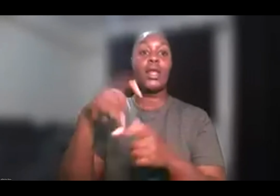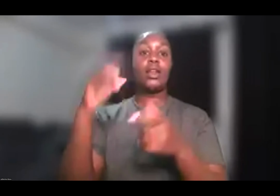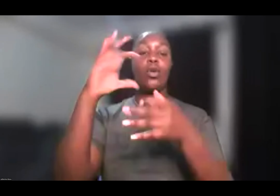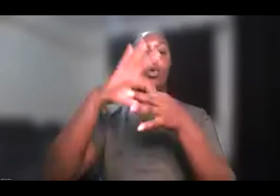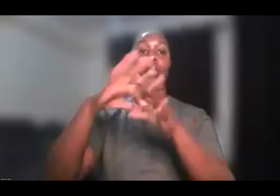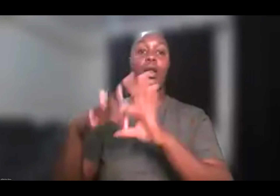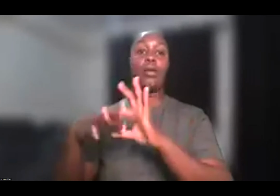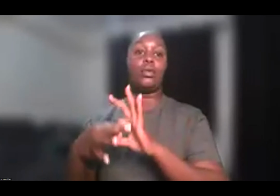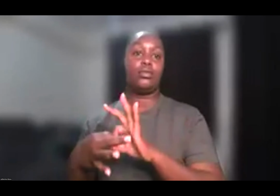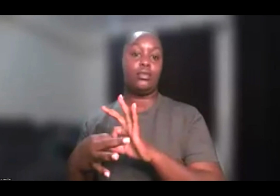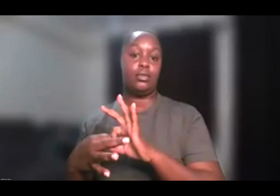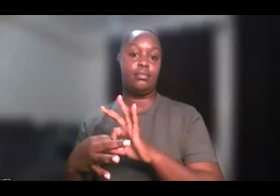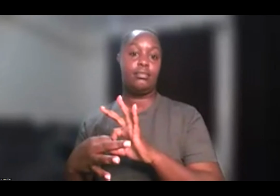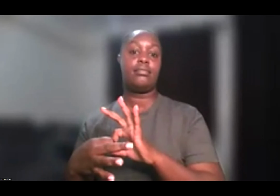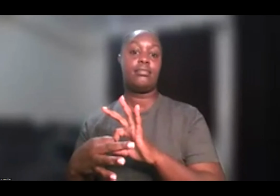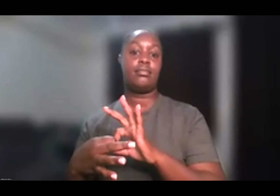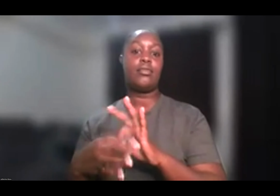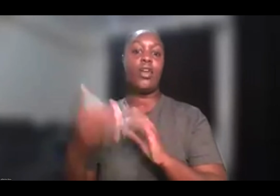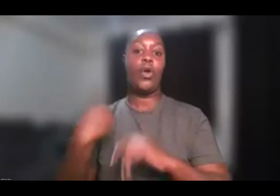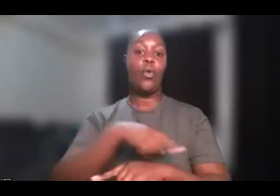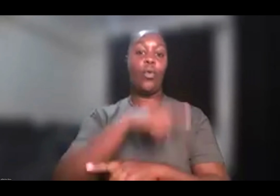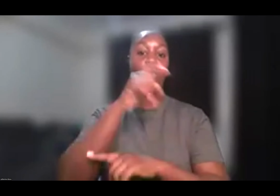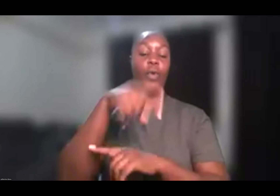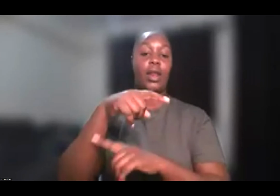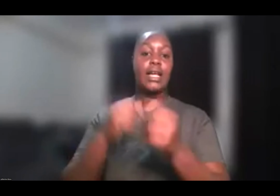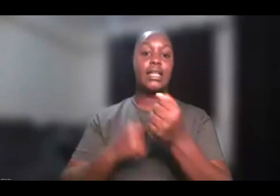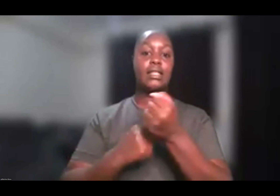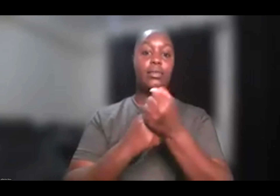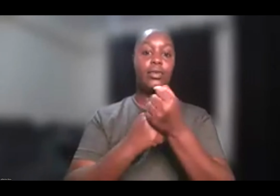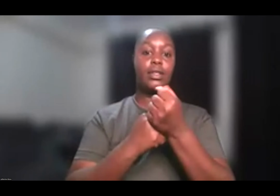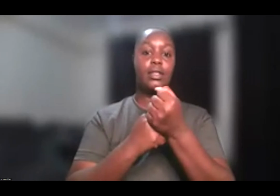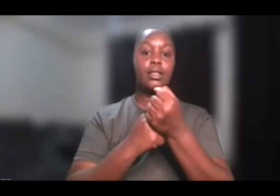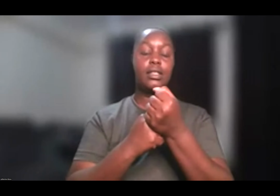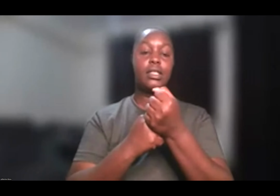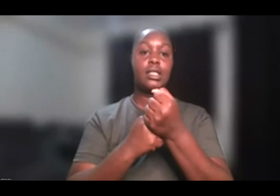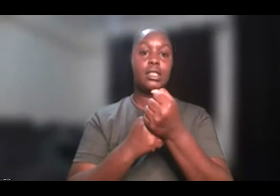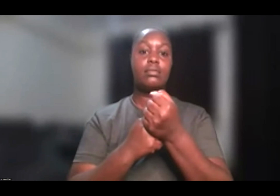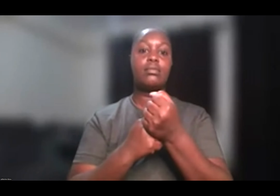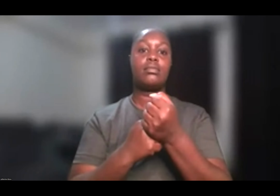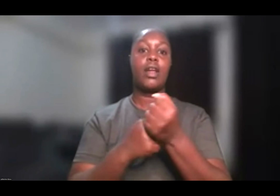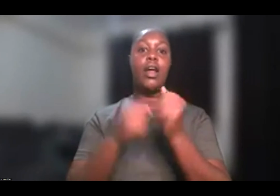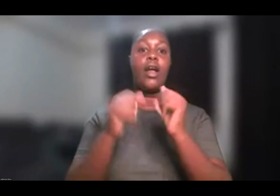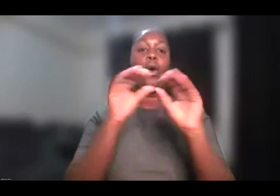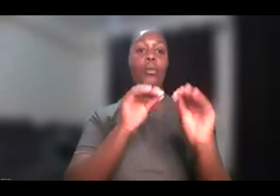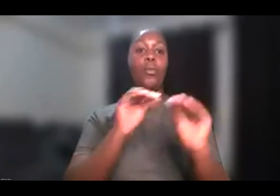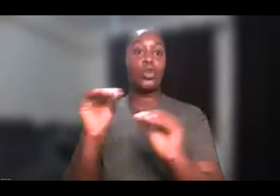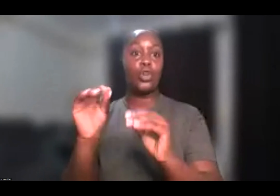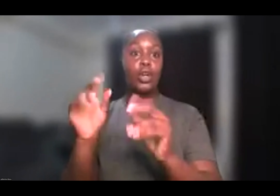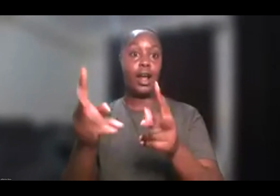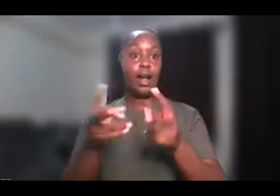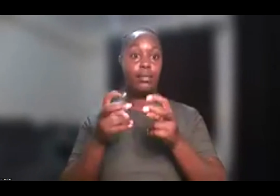us. So we need support for motion capture currently. We need collaboration for research